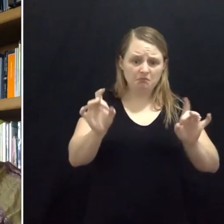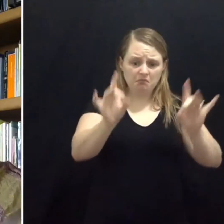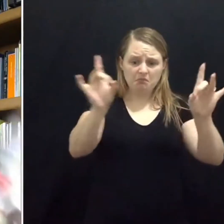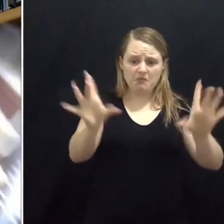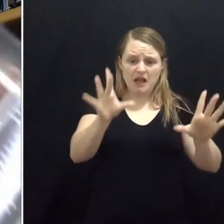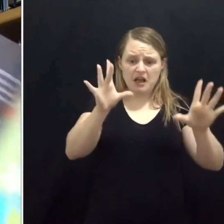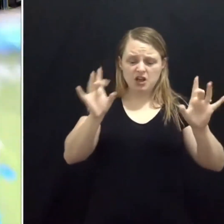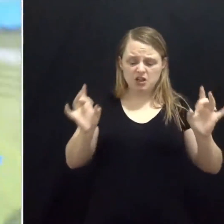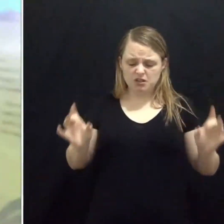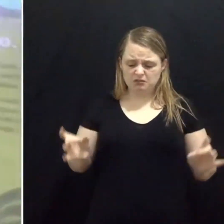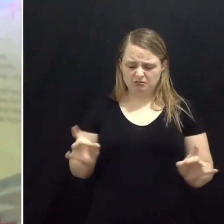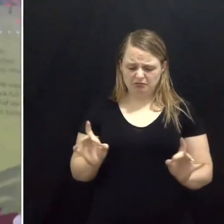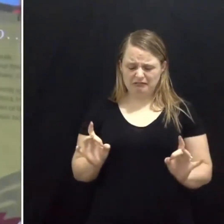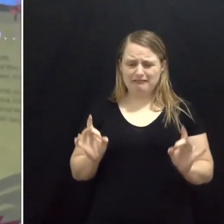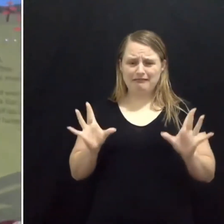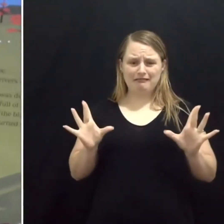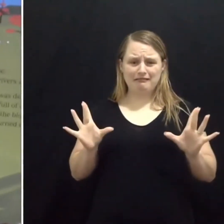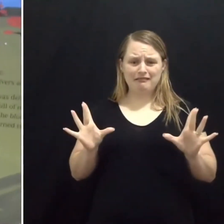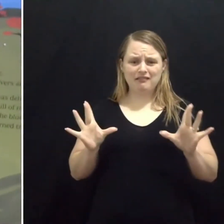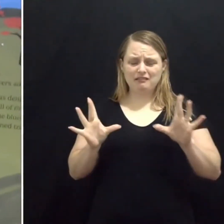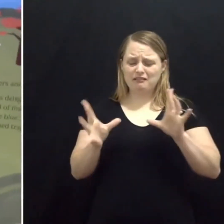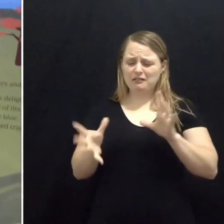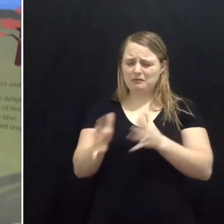magic turned tragic.